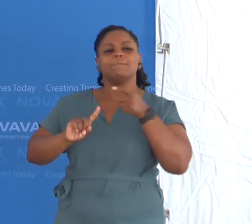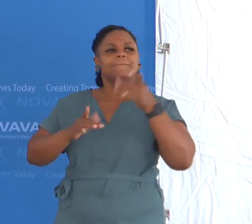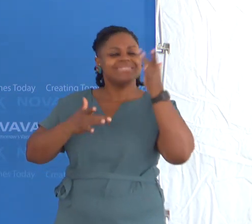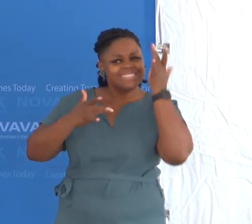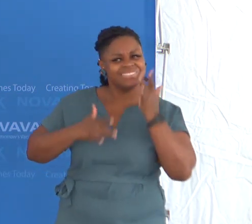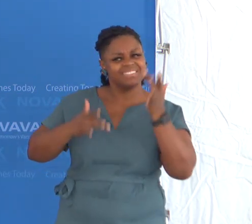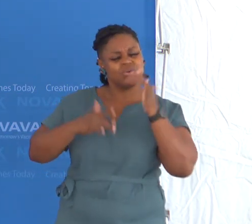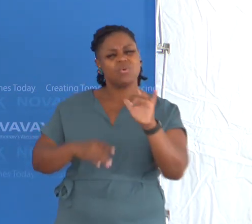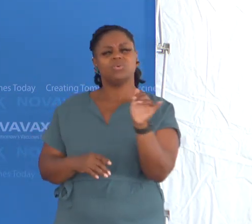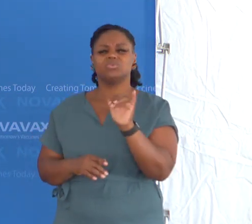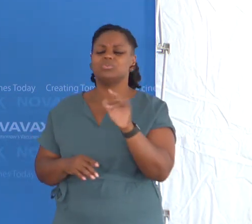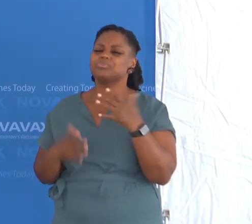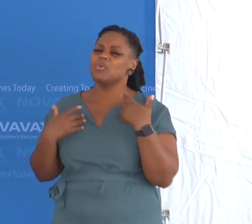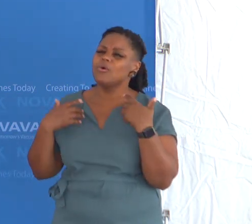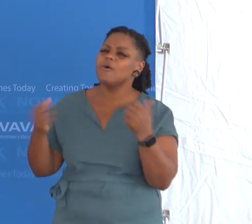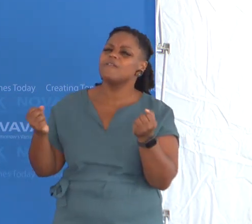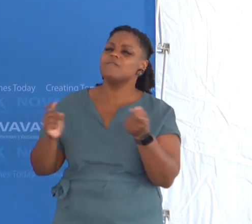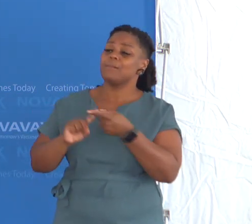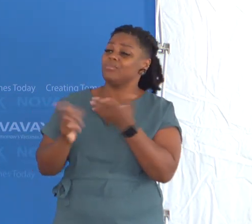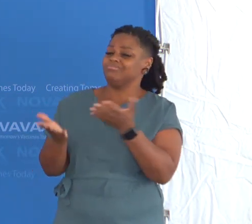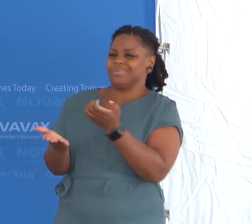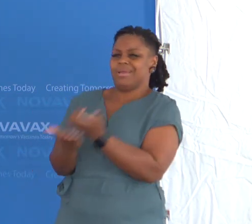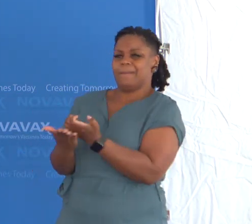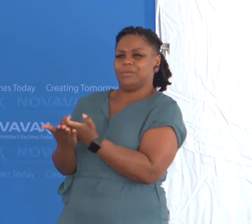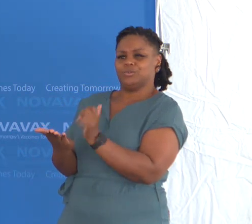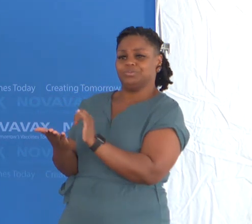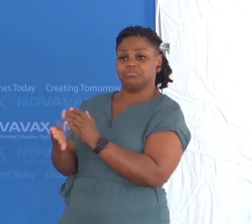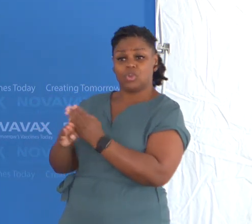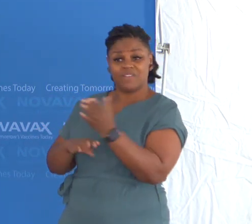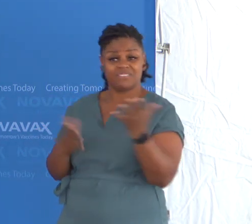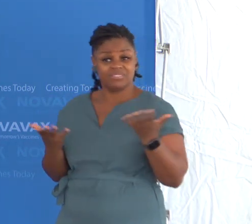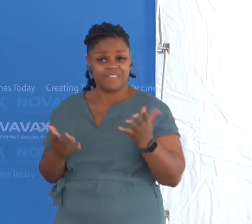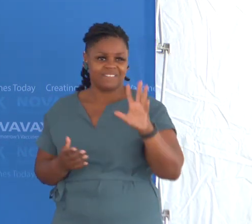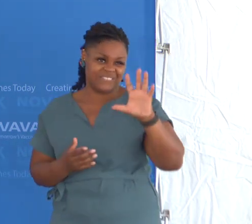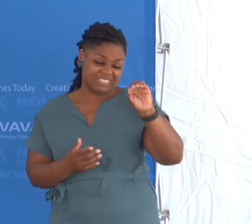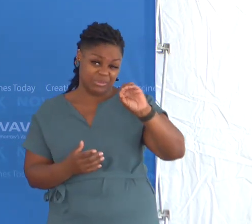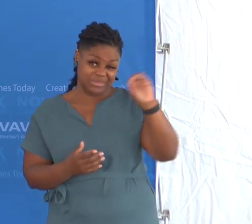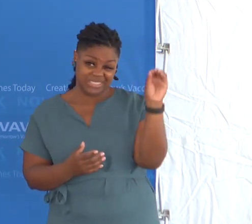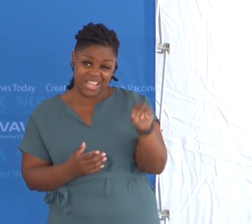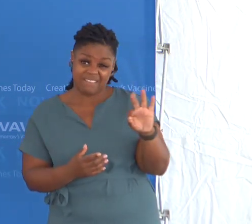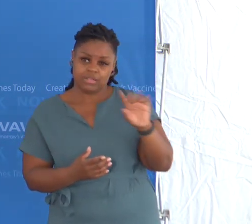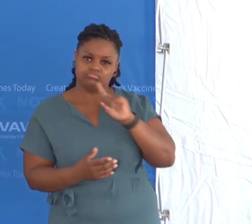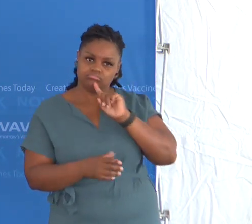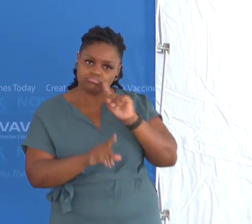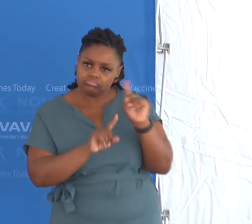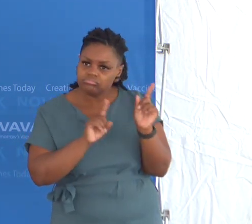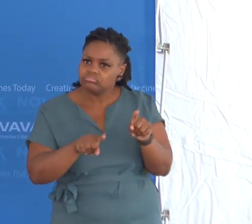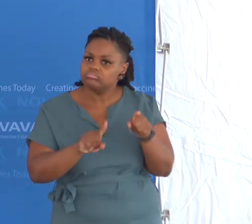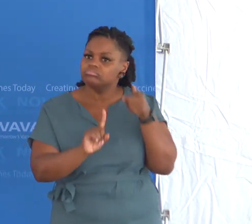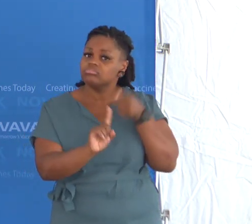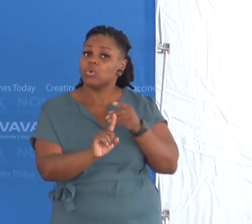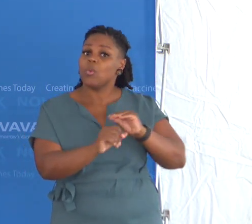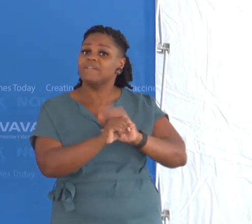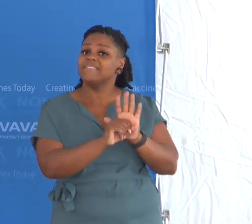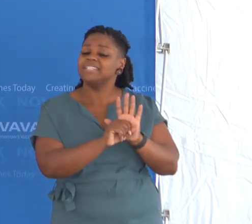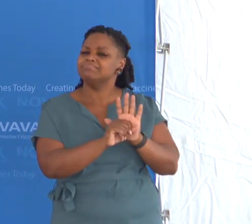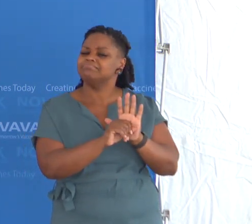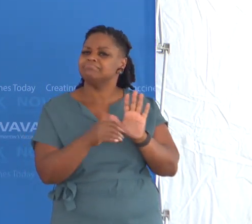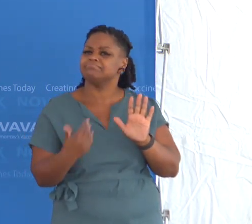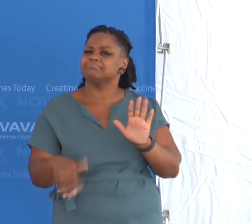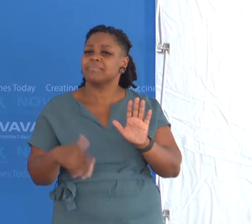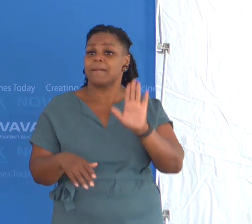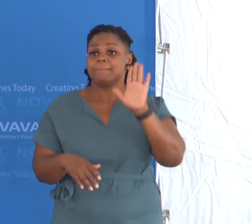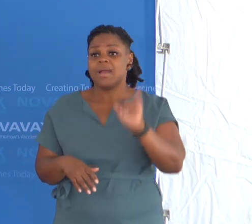well. Over 50% of the response to COVID is being tackled by US-based companies. So think about that.